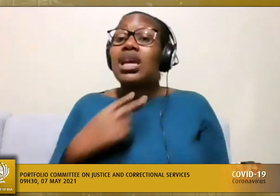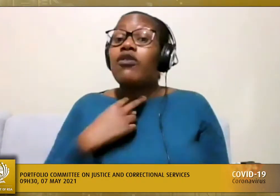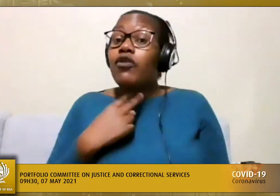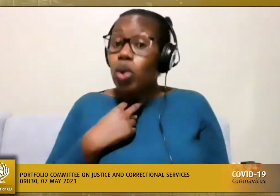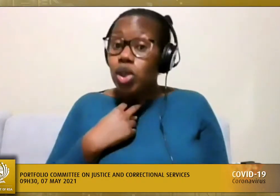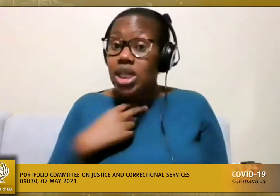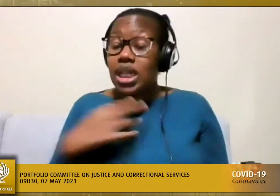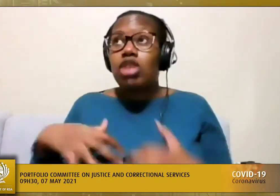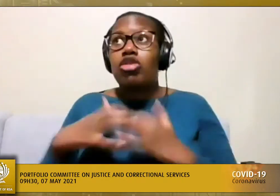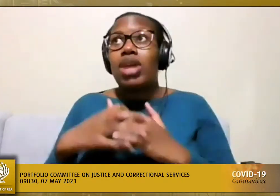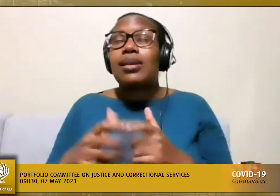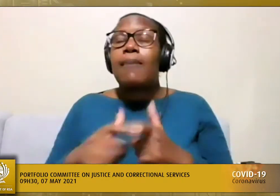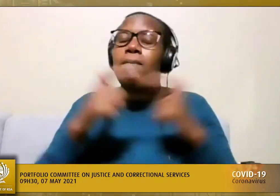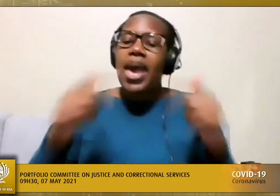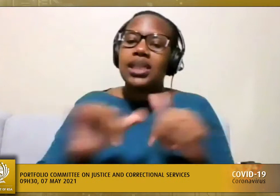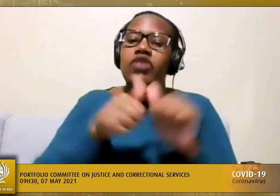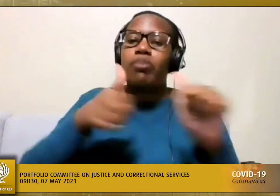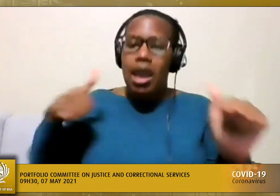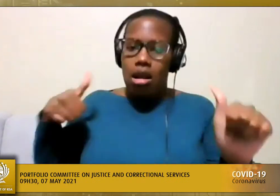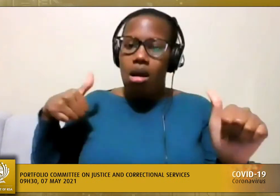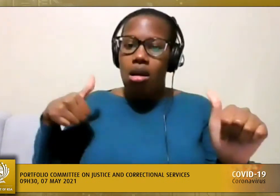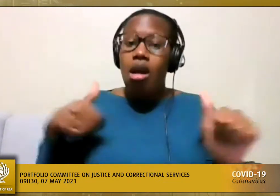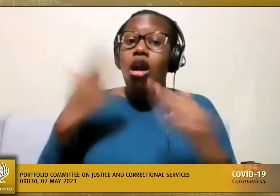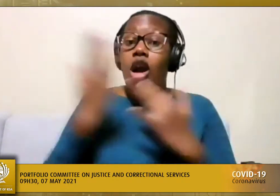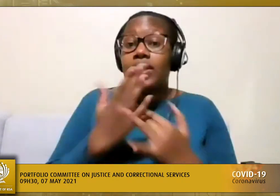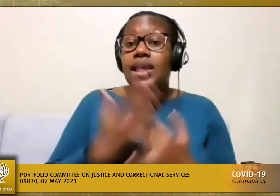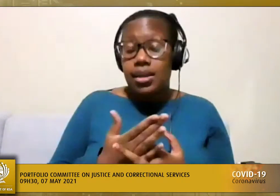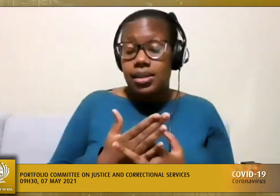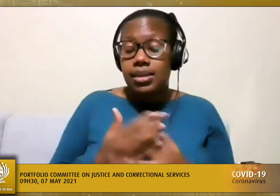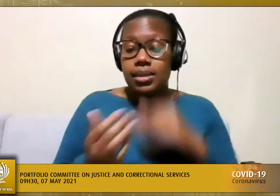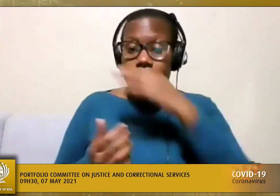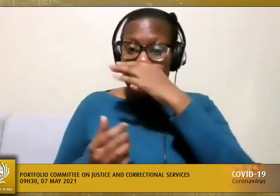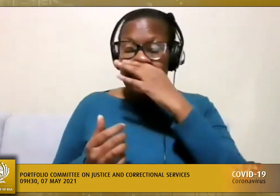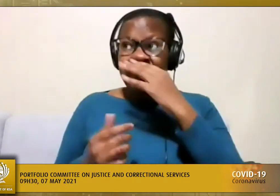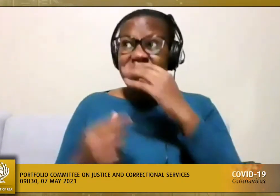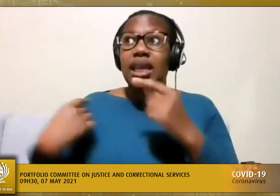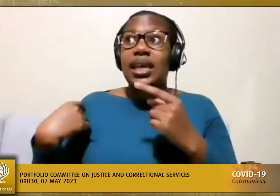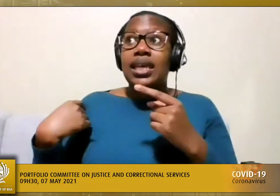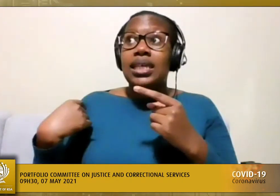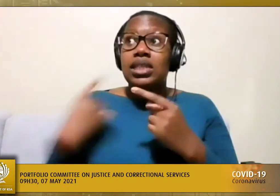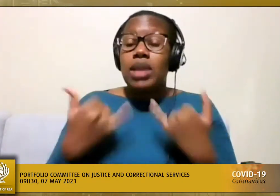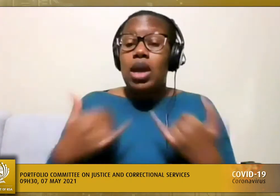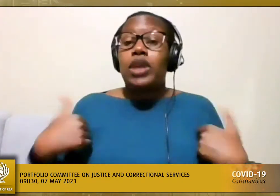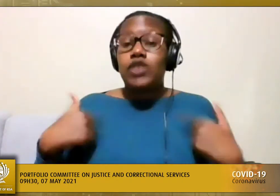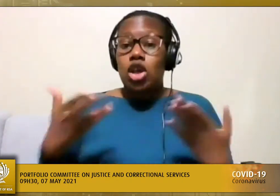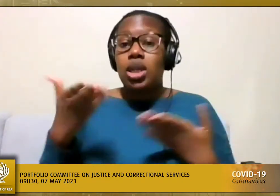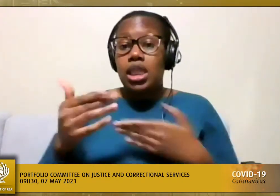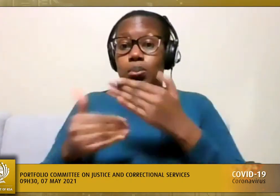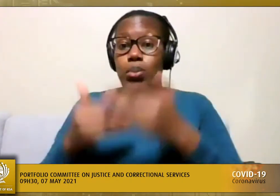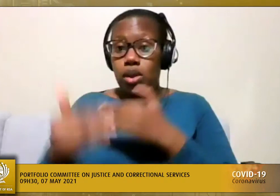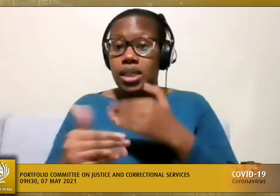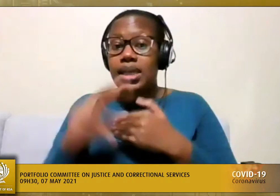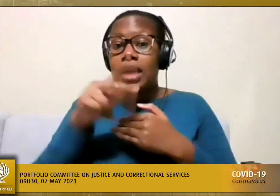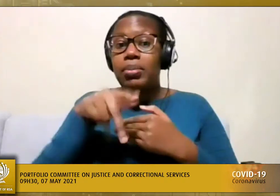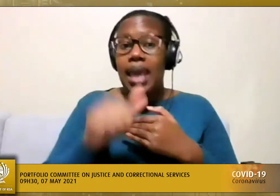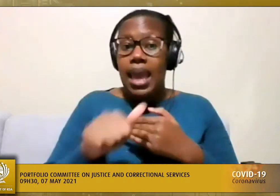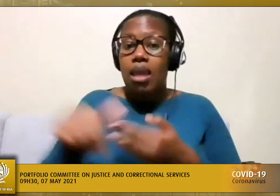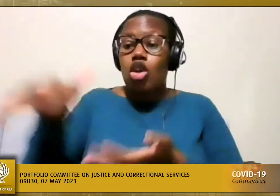causes a massive backlog of those cases at courts now since we have kick-started this process the NPA